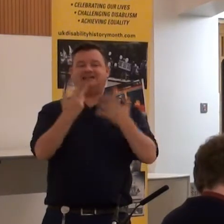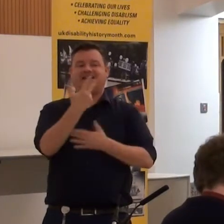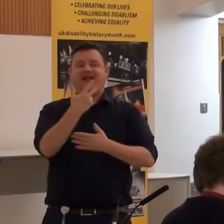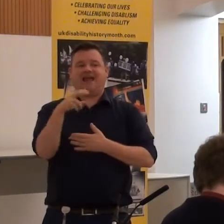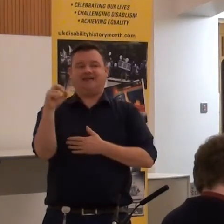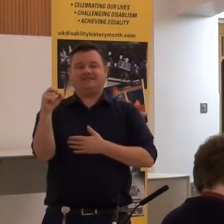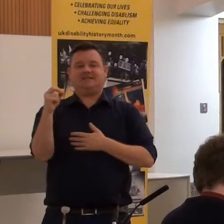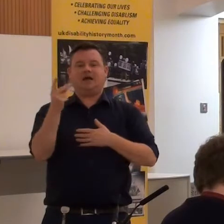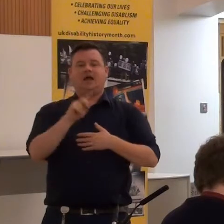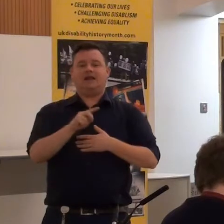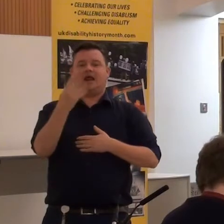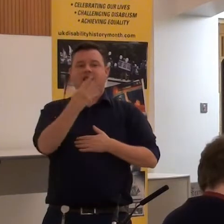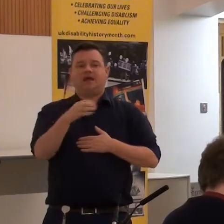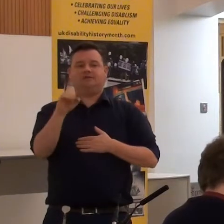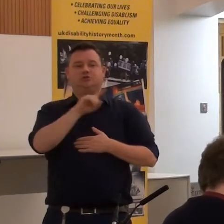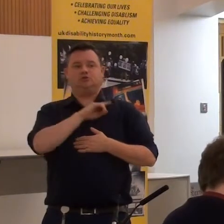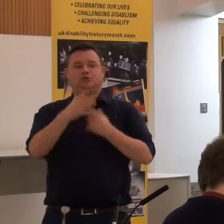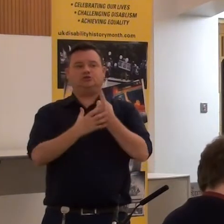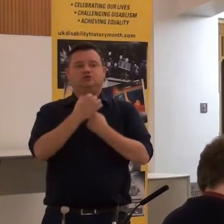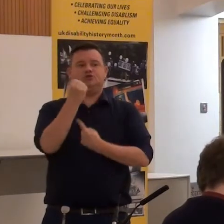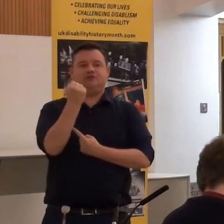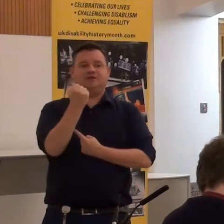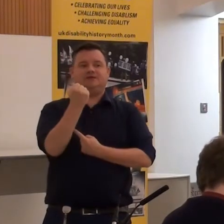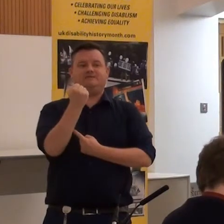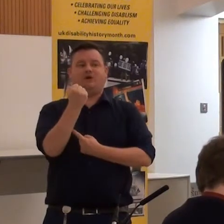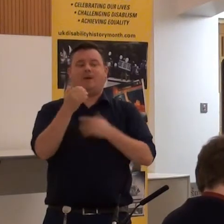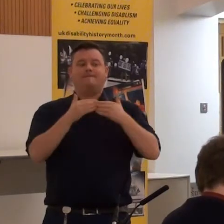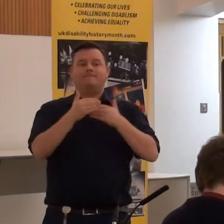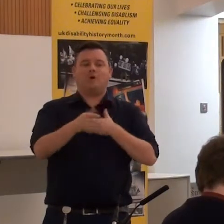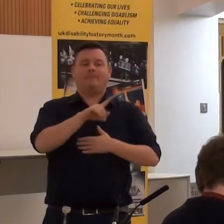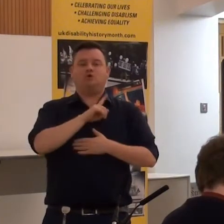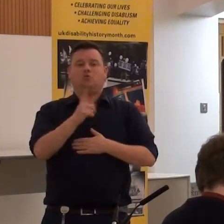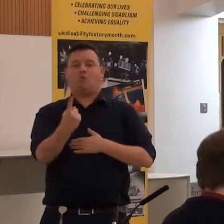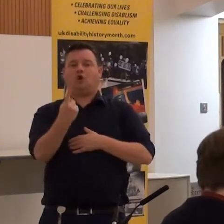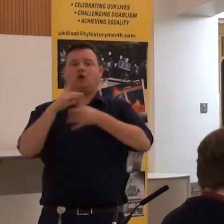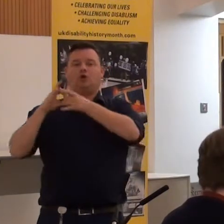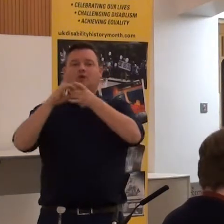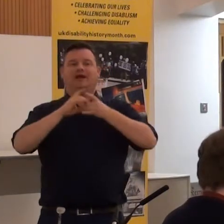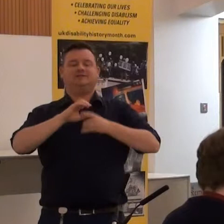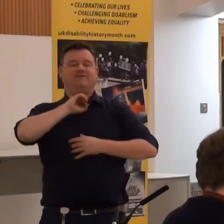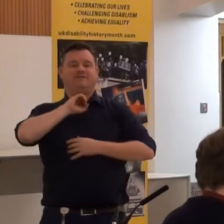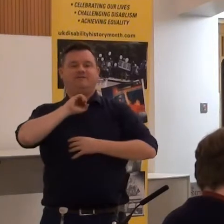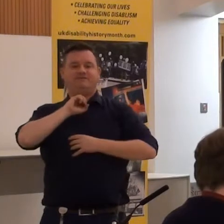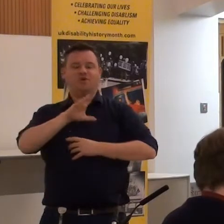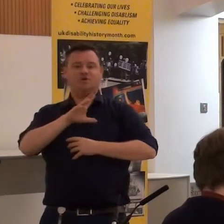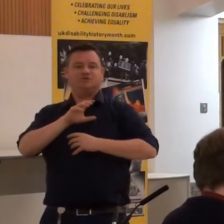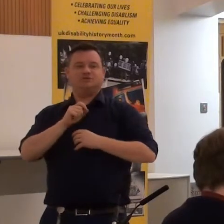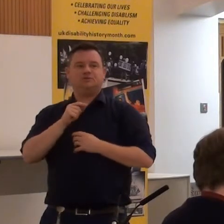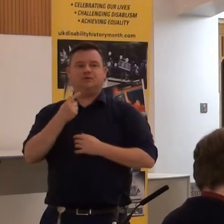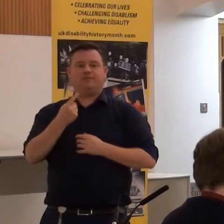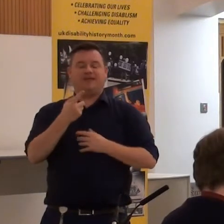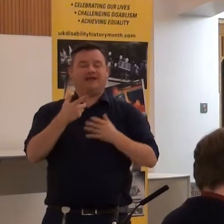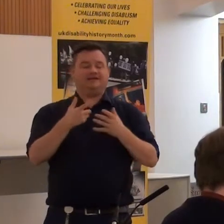able to achieve a lot more because you had one united voice? But I guess as an issue got more complex, different